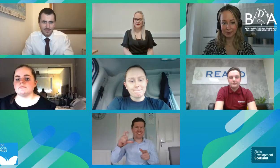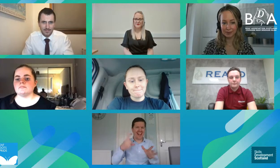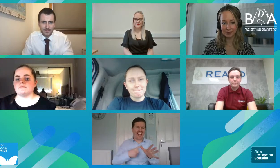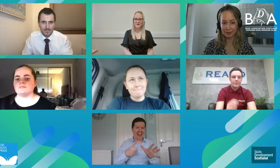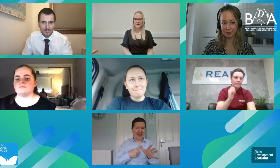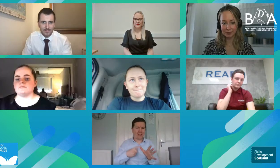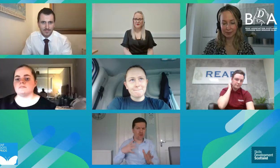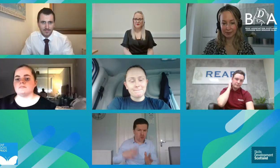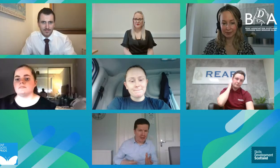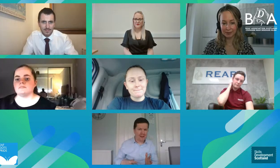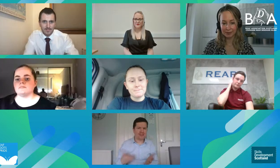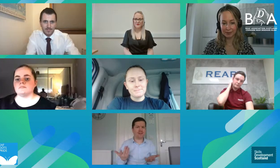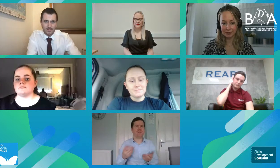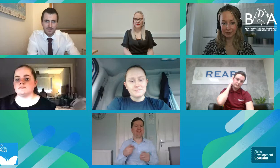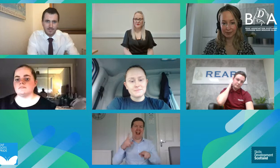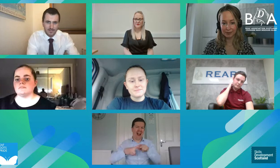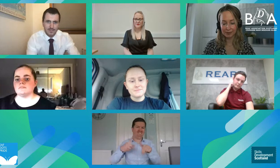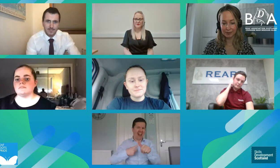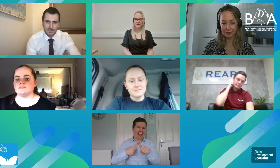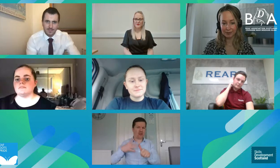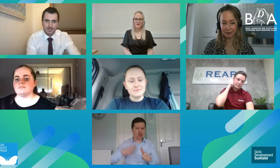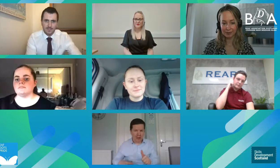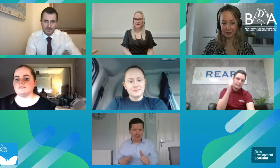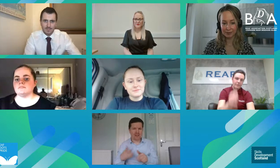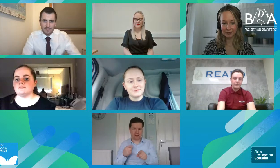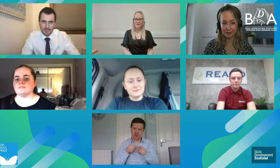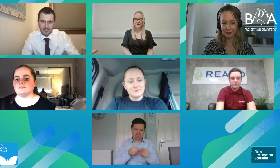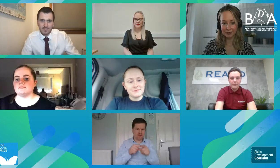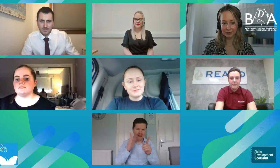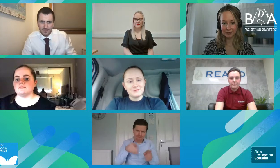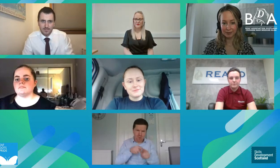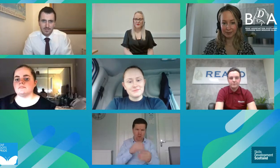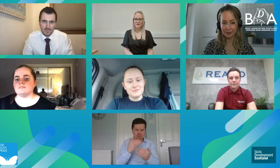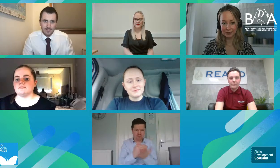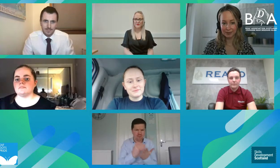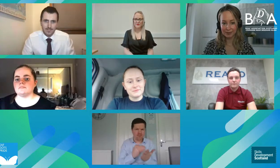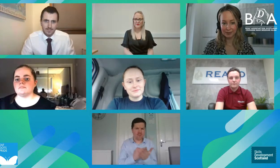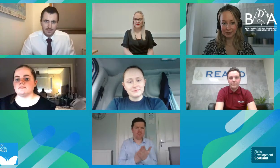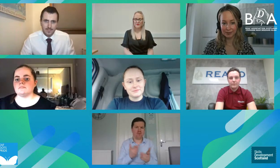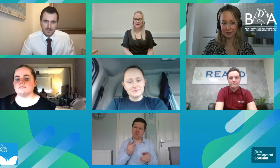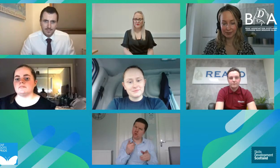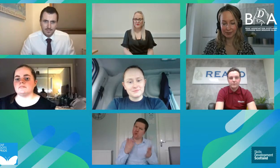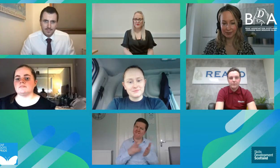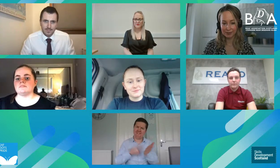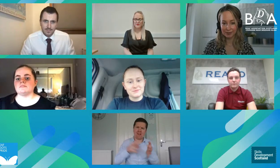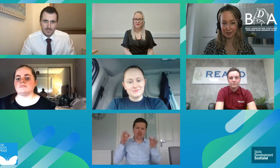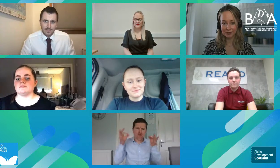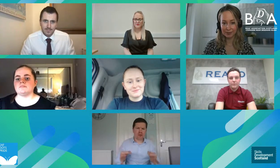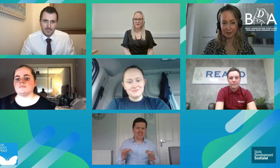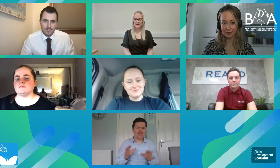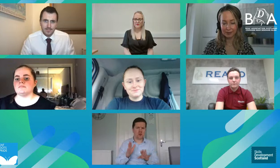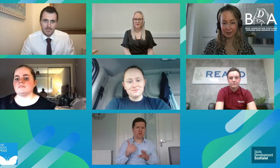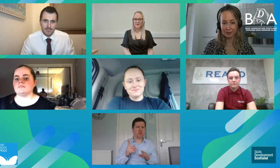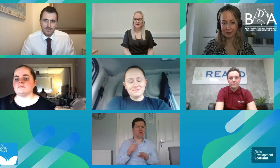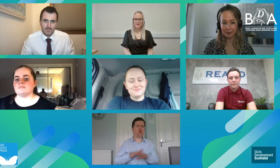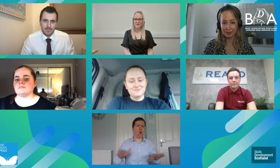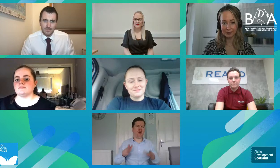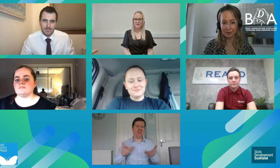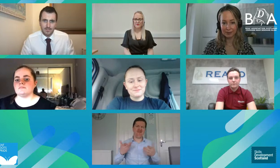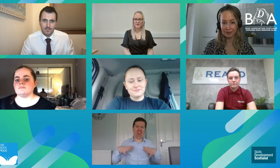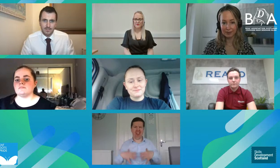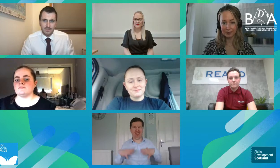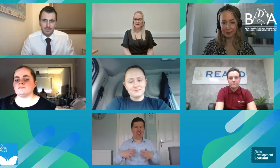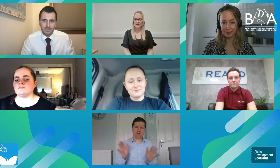to consider health and safety and the CAA requirements, FAA requirements. So there are so